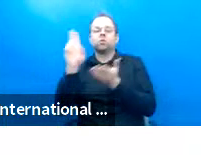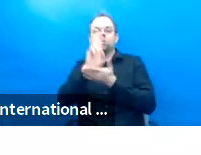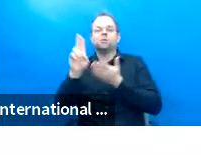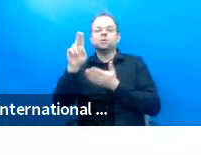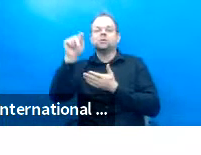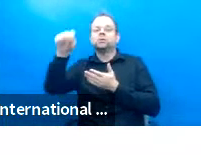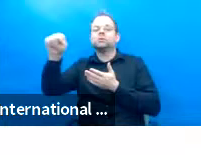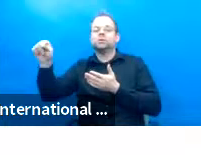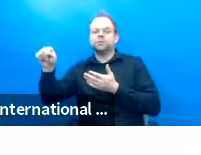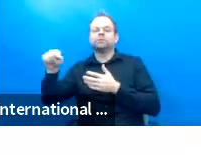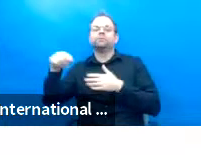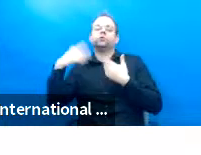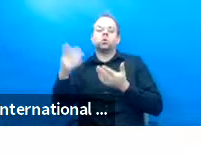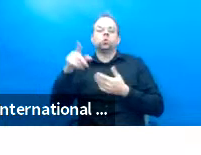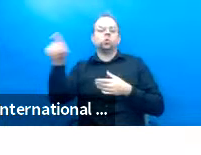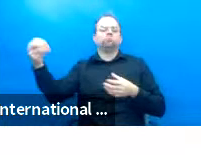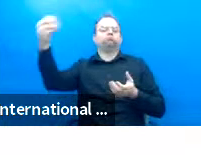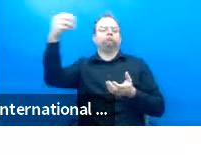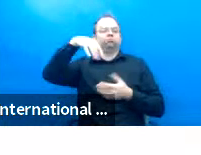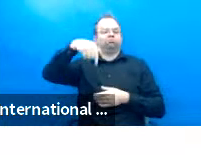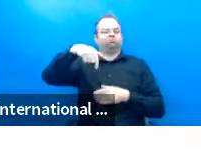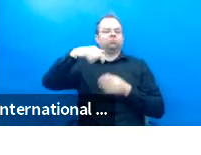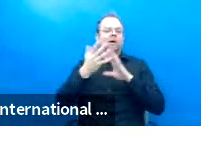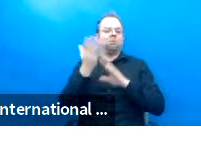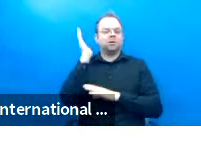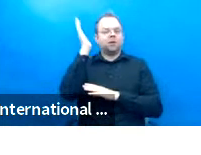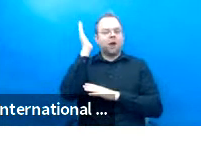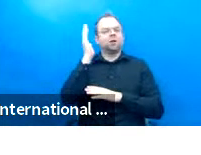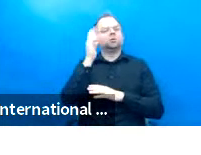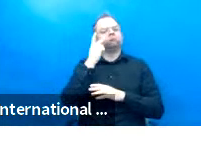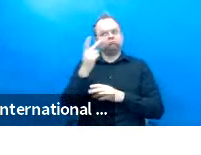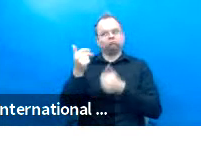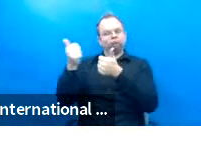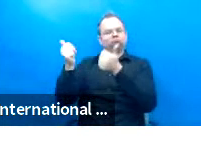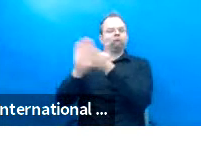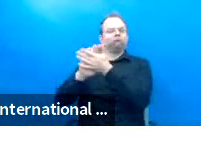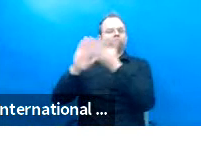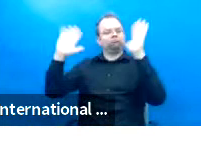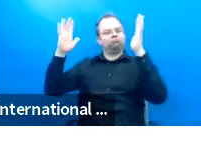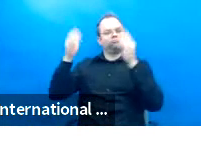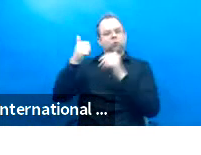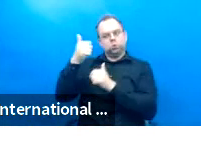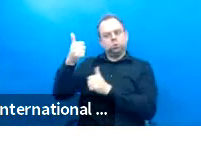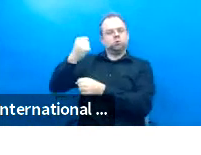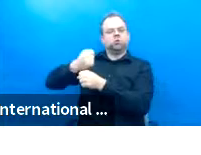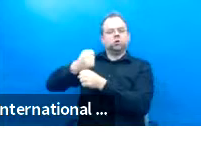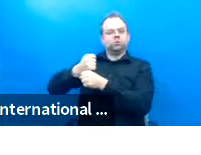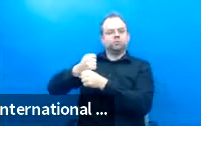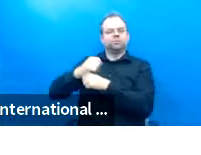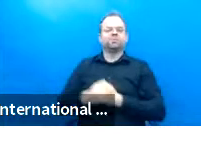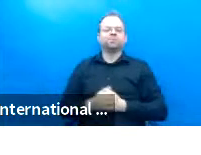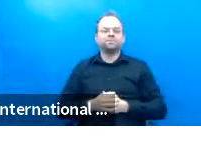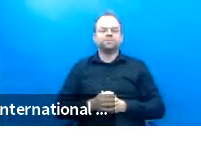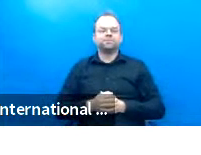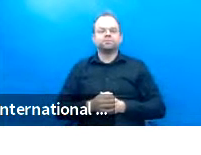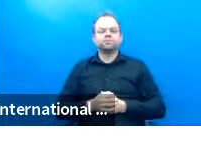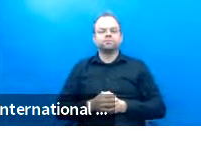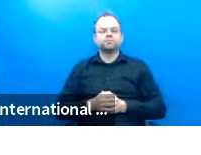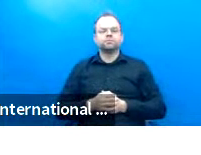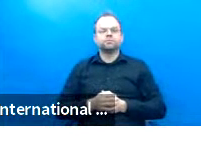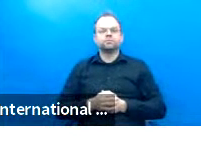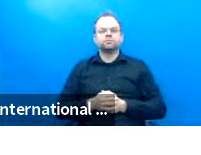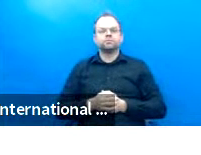When we look further at the recommendations, and I saw it also that it's very important that higher